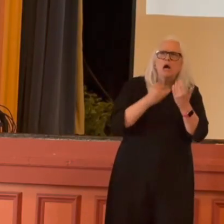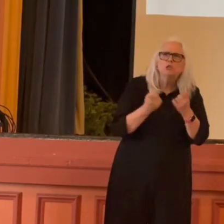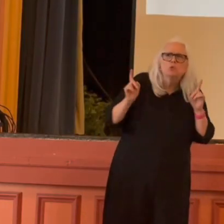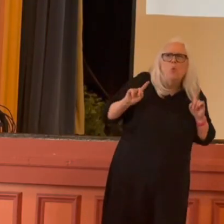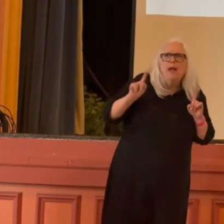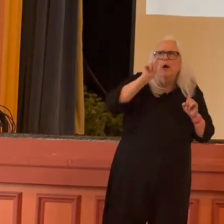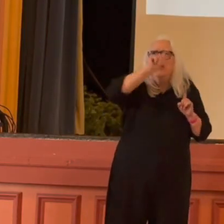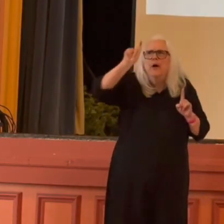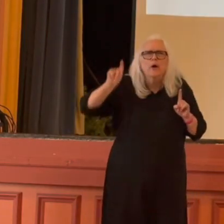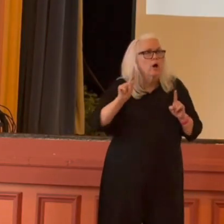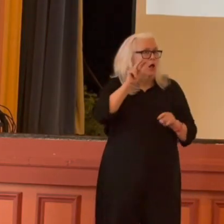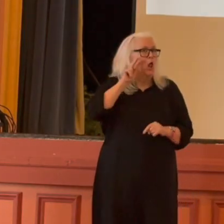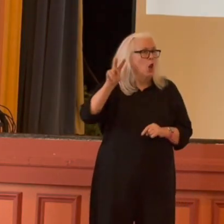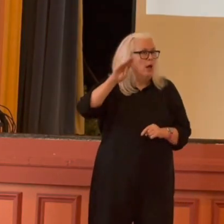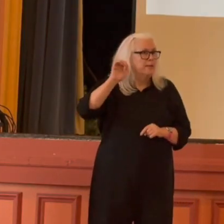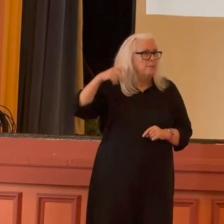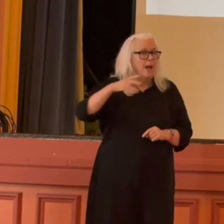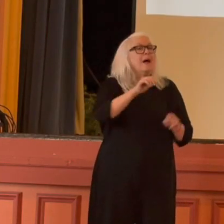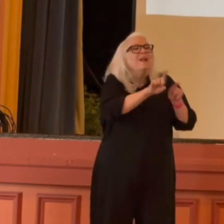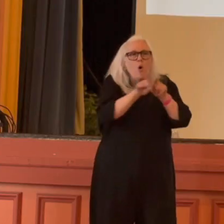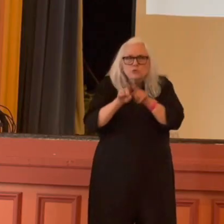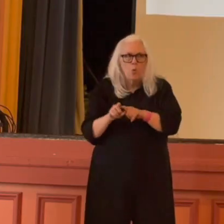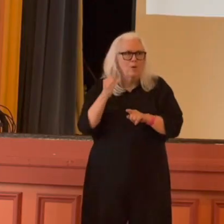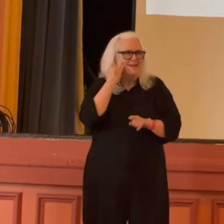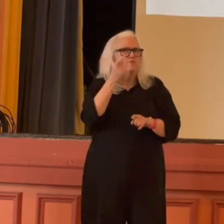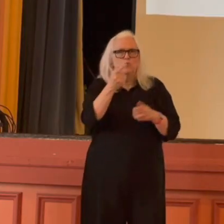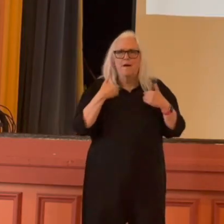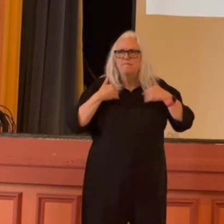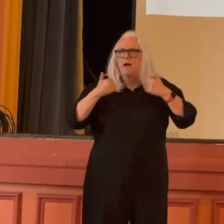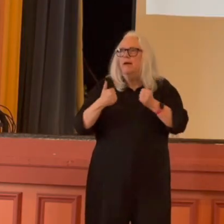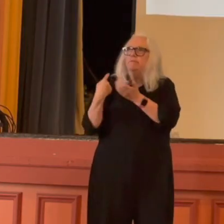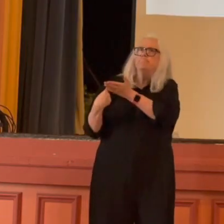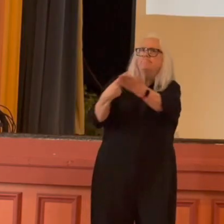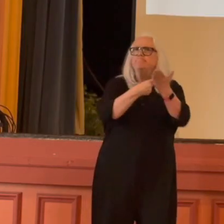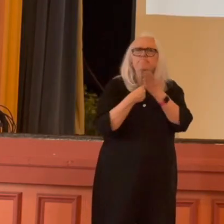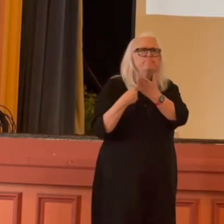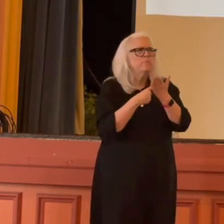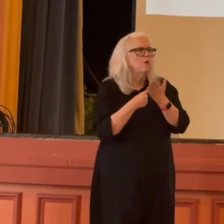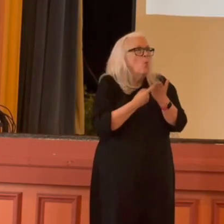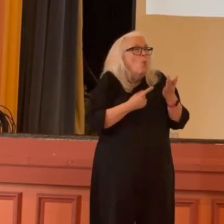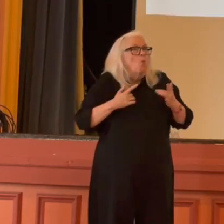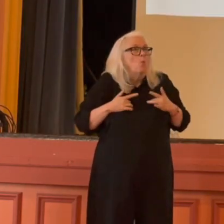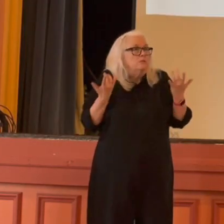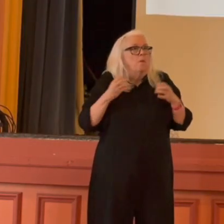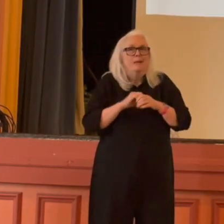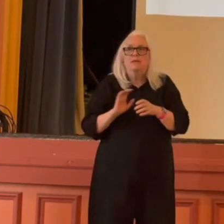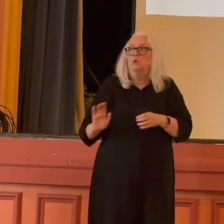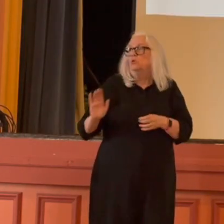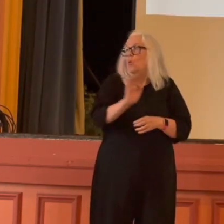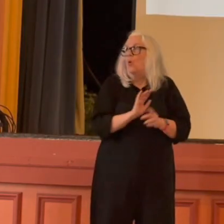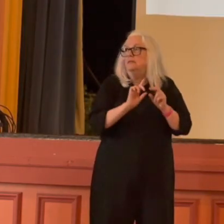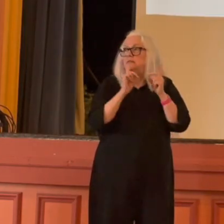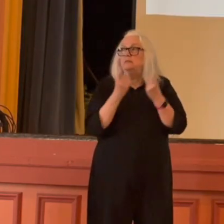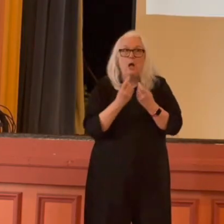come by the map. And also, if you have any conversation about what's going on in the district, if there's a particular